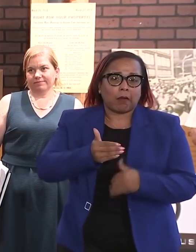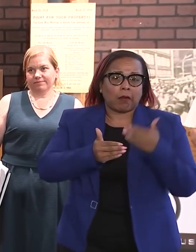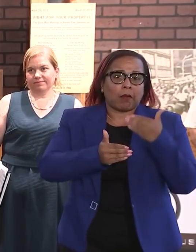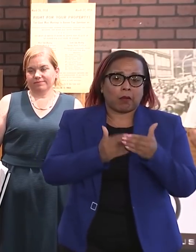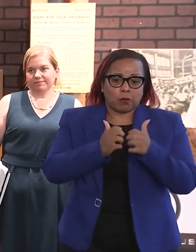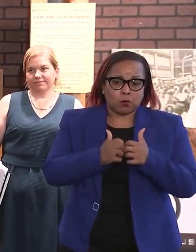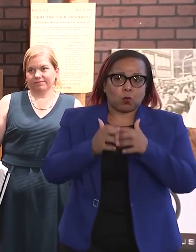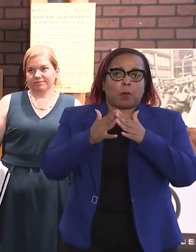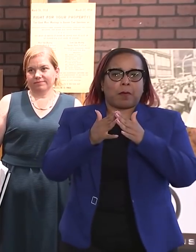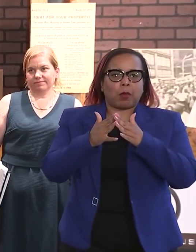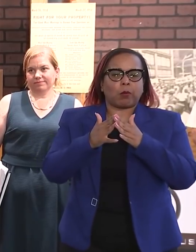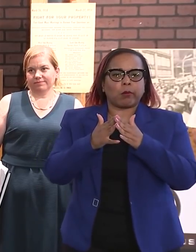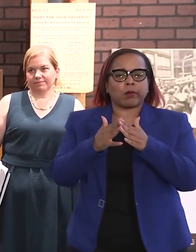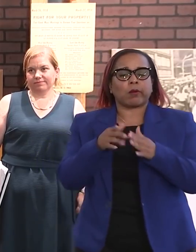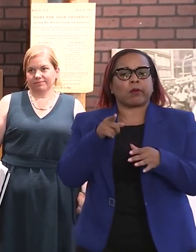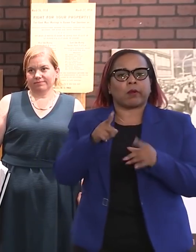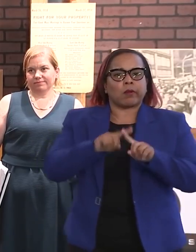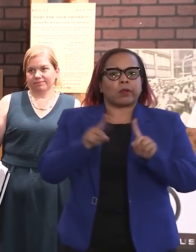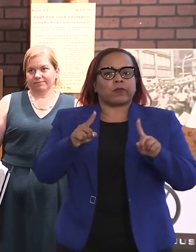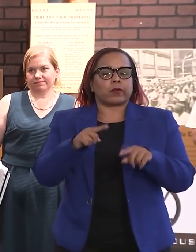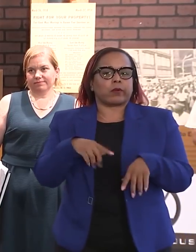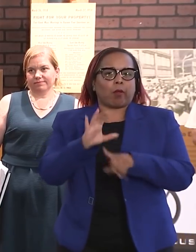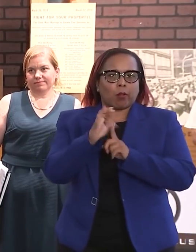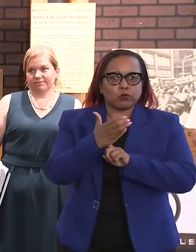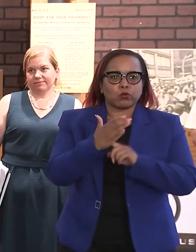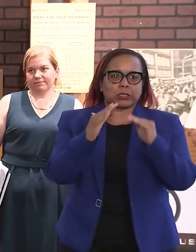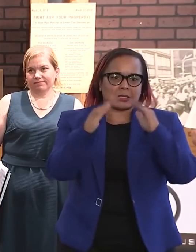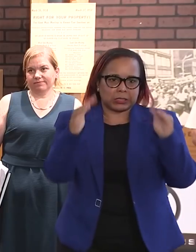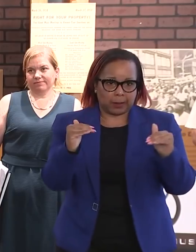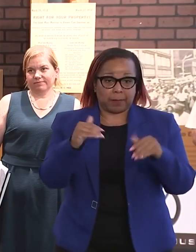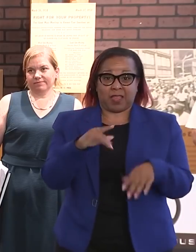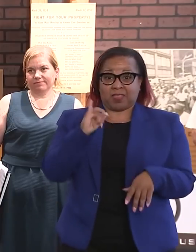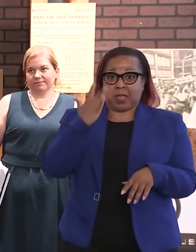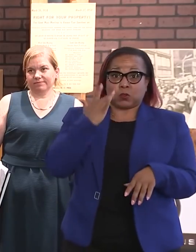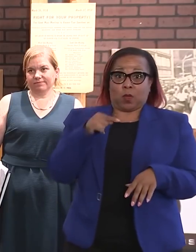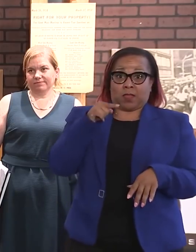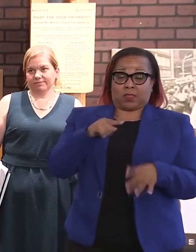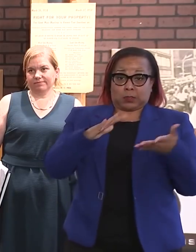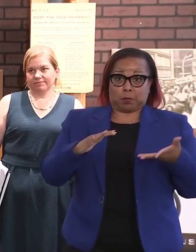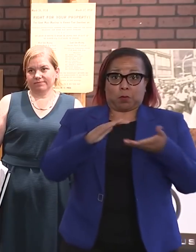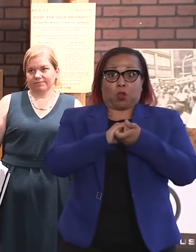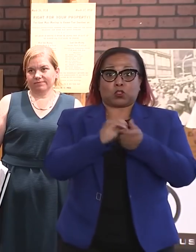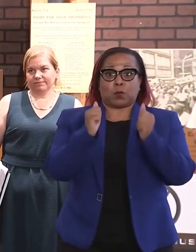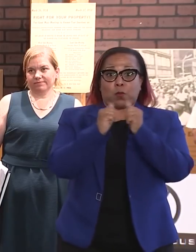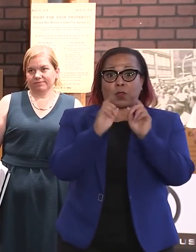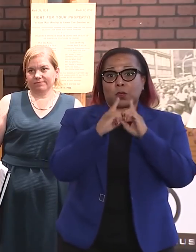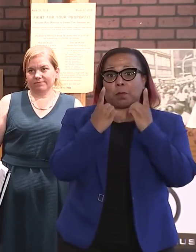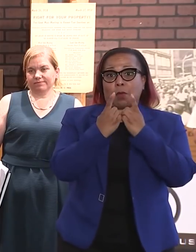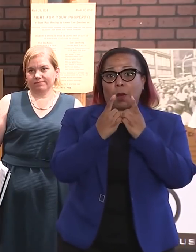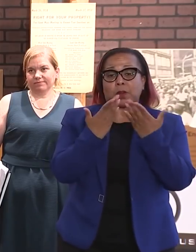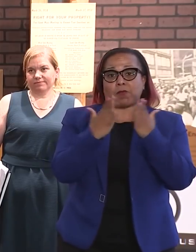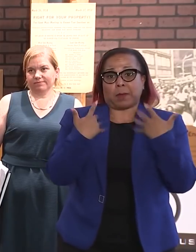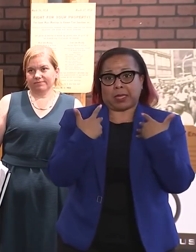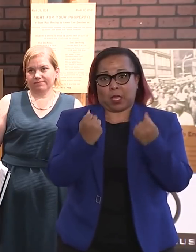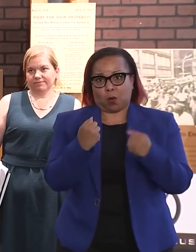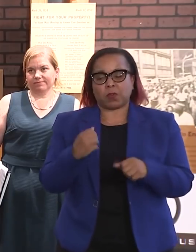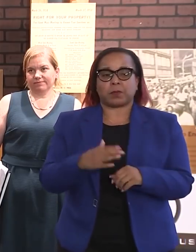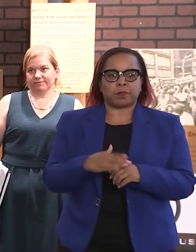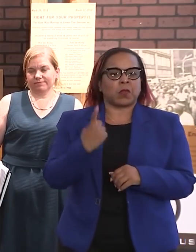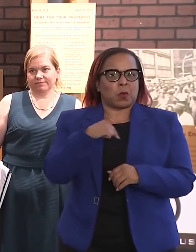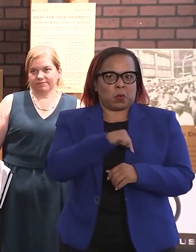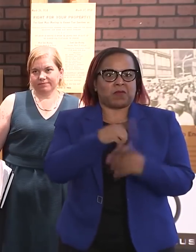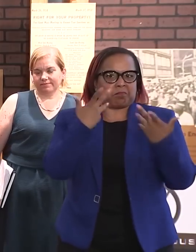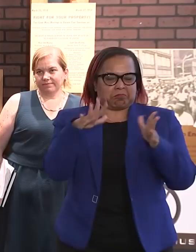build anti-racist culture and systems. That's why this partnership with the Department of Public Health,